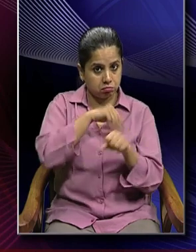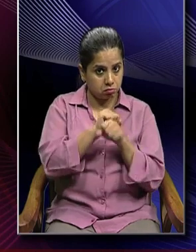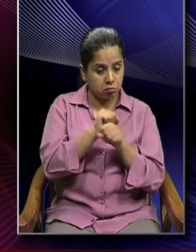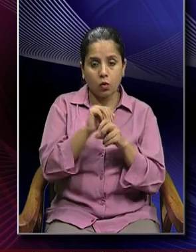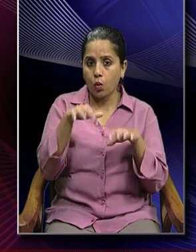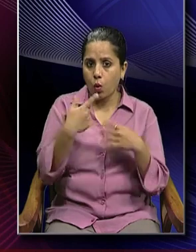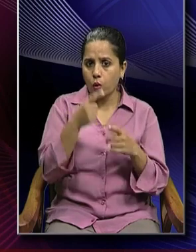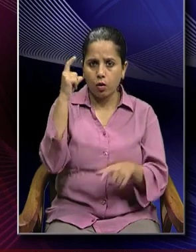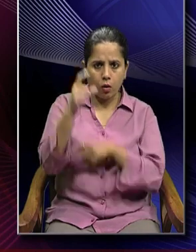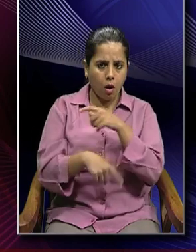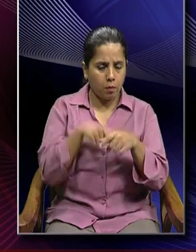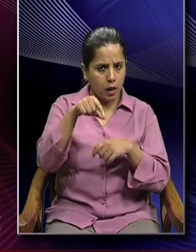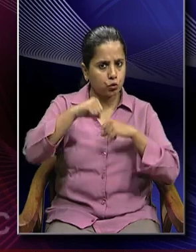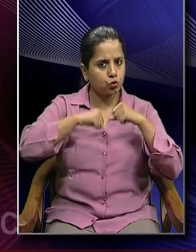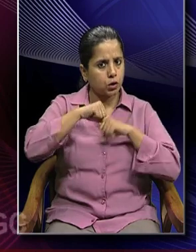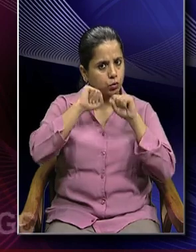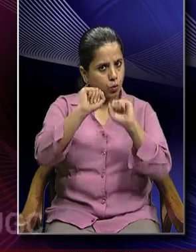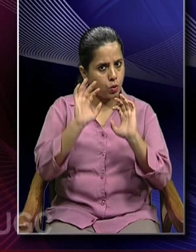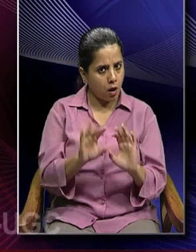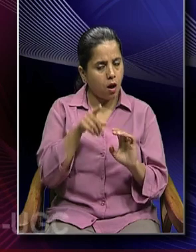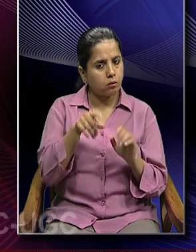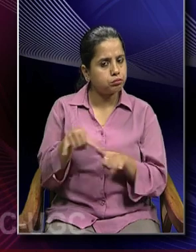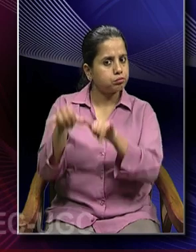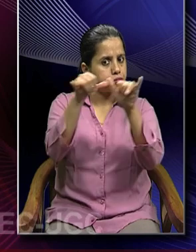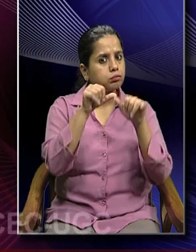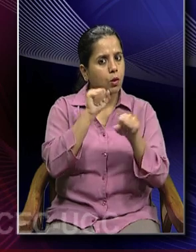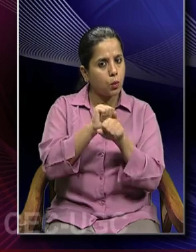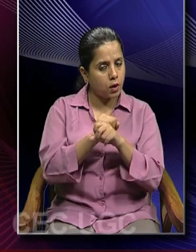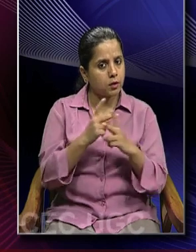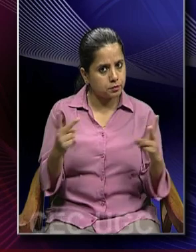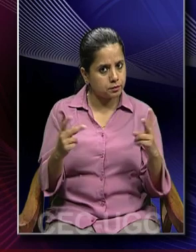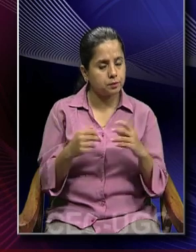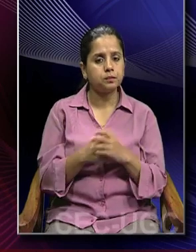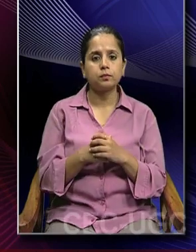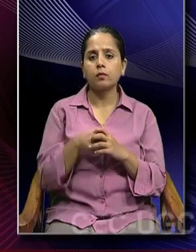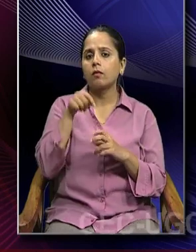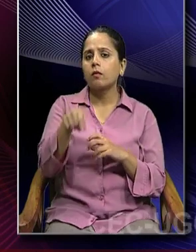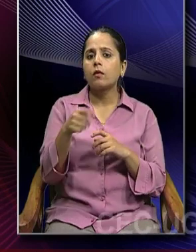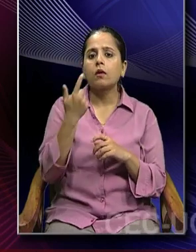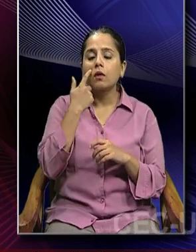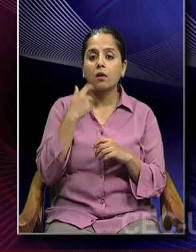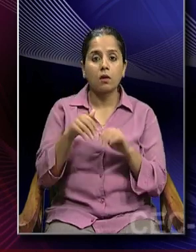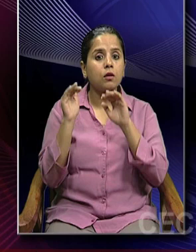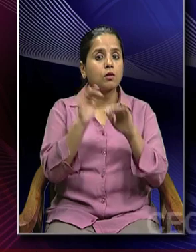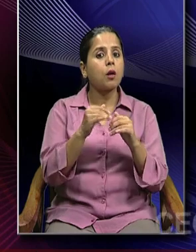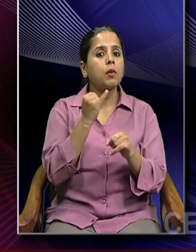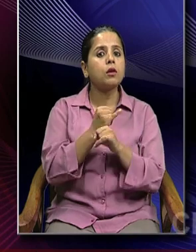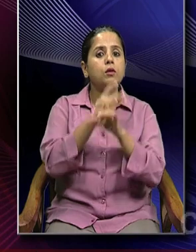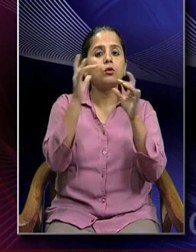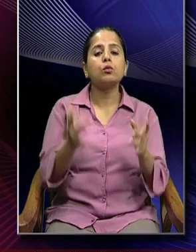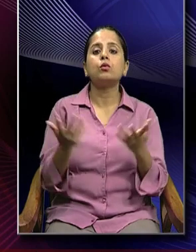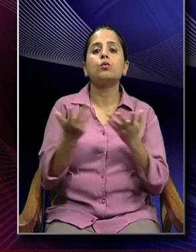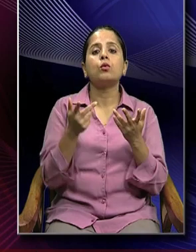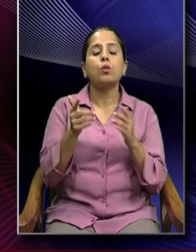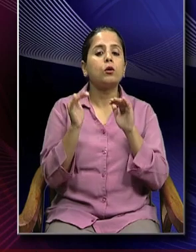you have corporate structure uniformly working in the sector. Which are the supporting institutions within the sector?